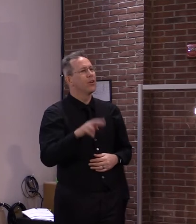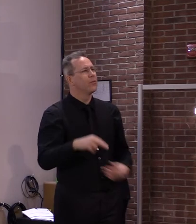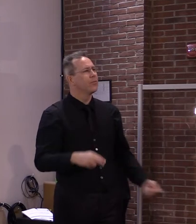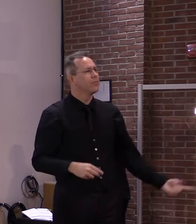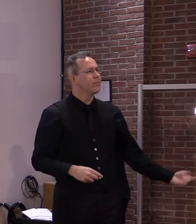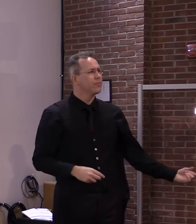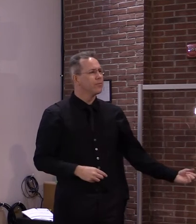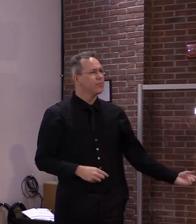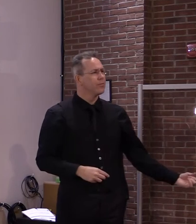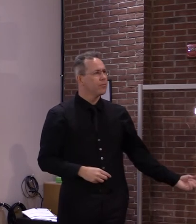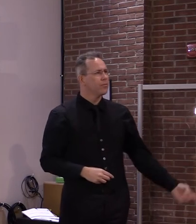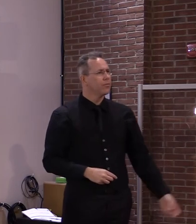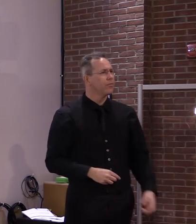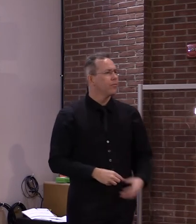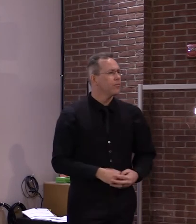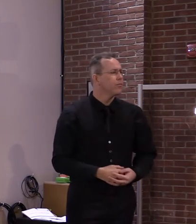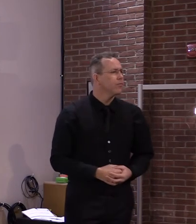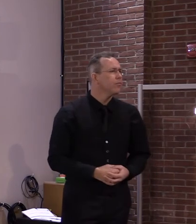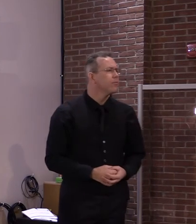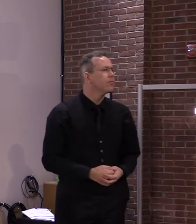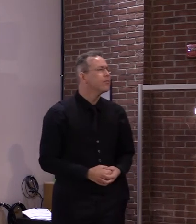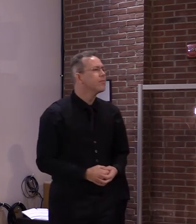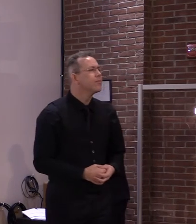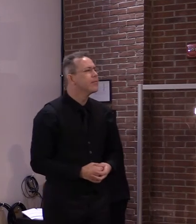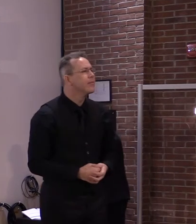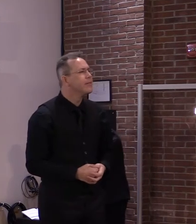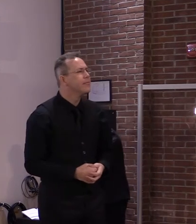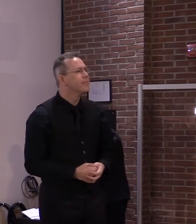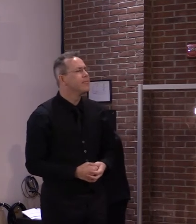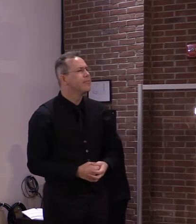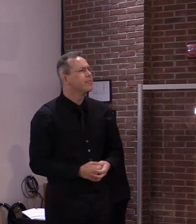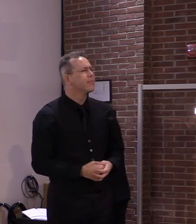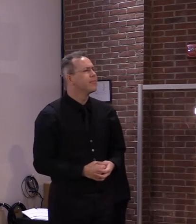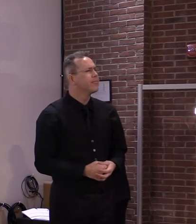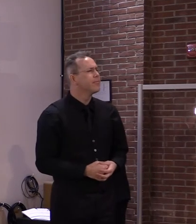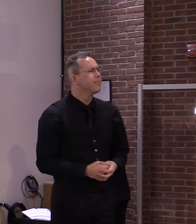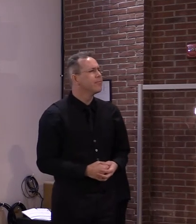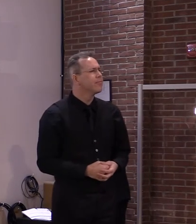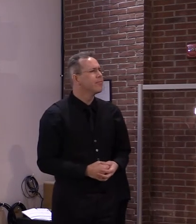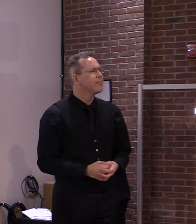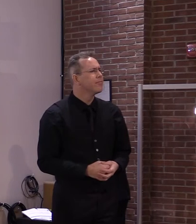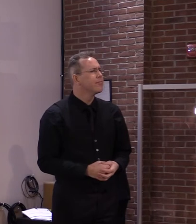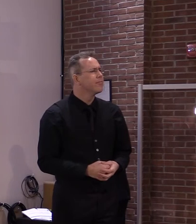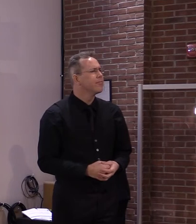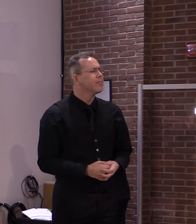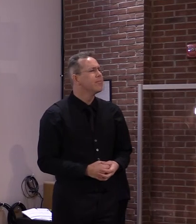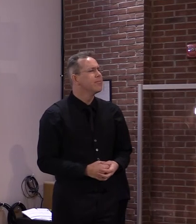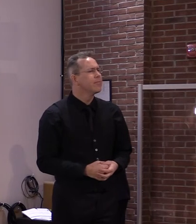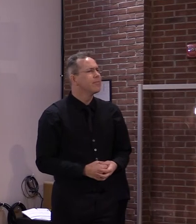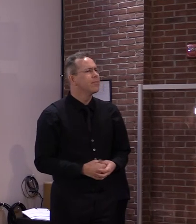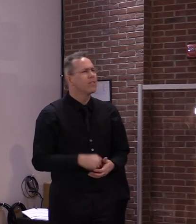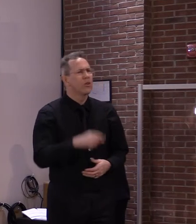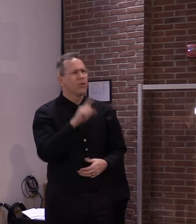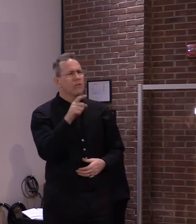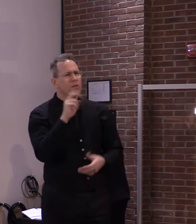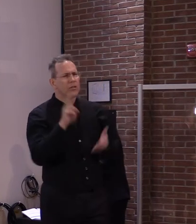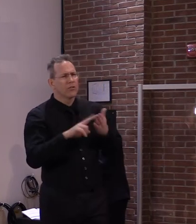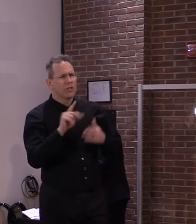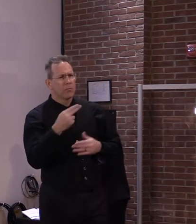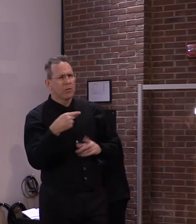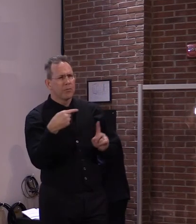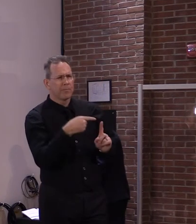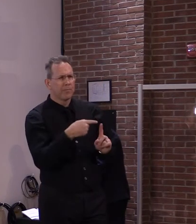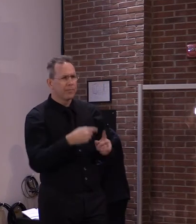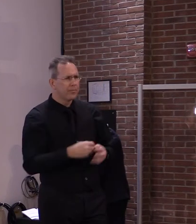thank you rebecca um i assume this question is for secretary smith i'm wondering how many vermonters who are not in the